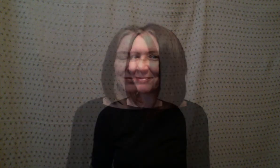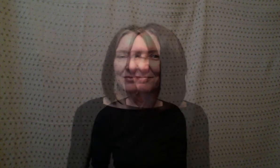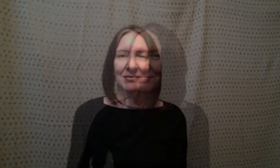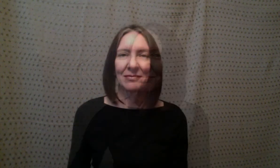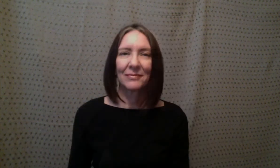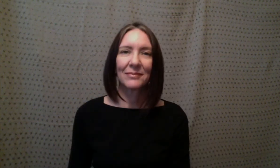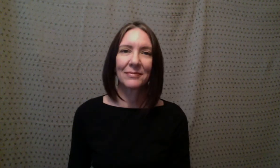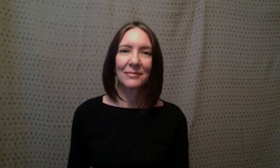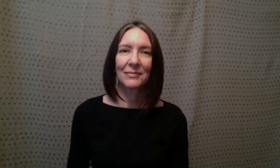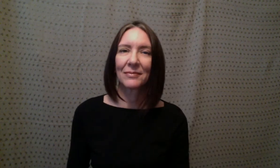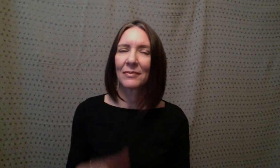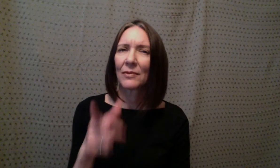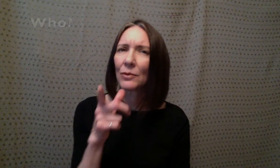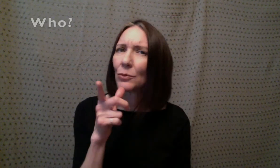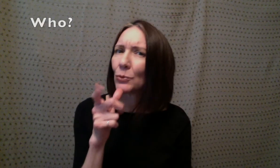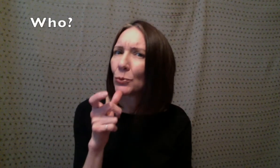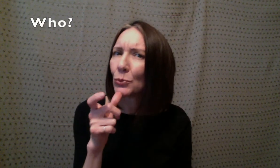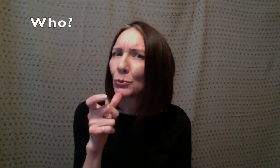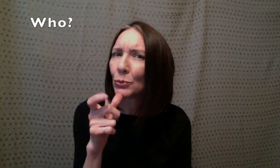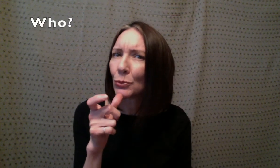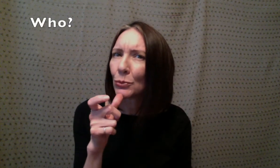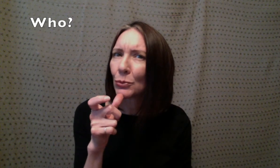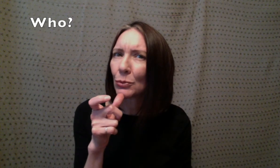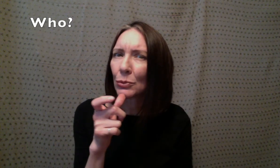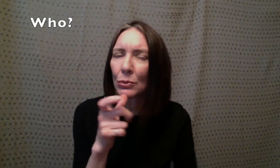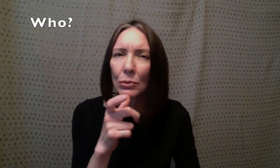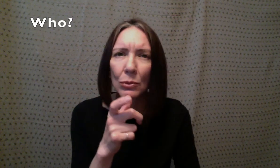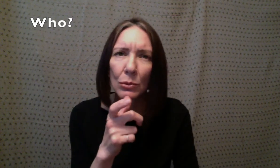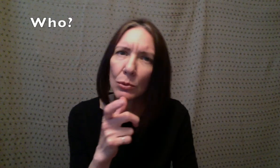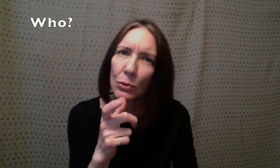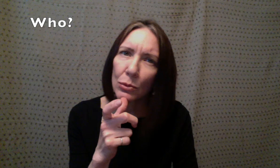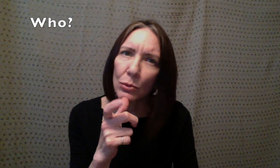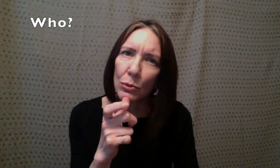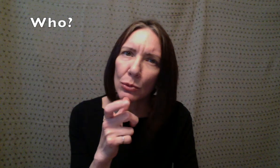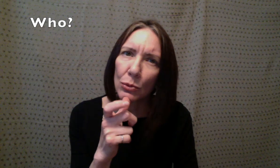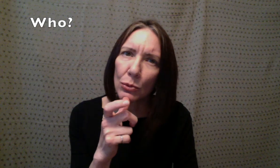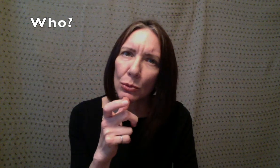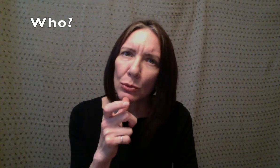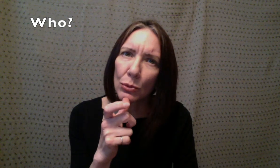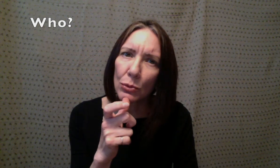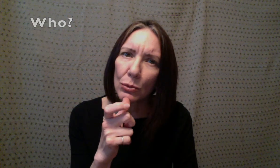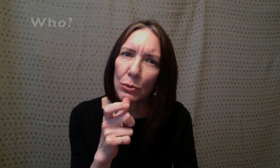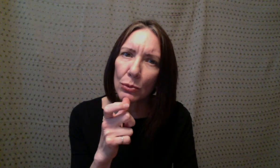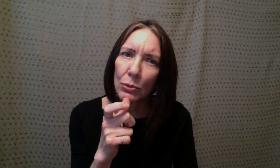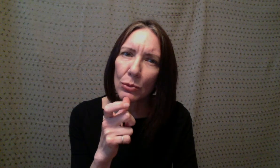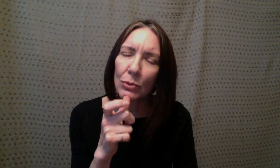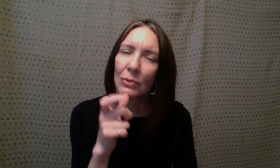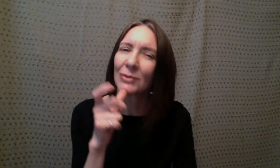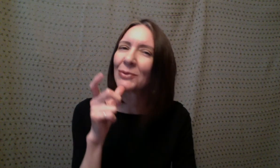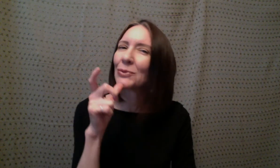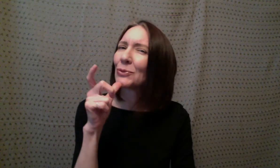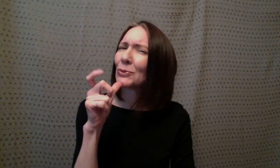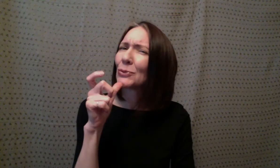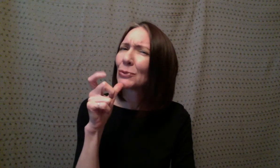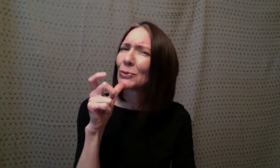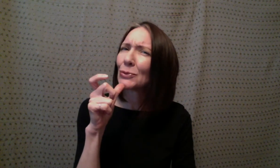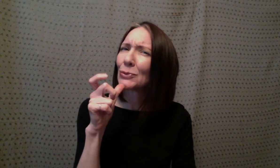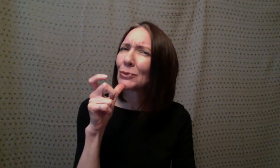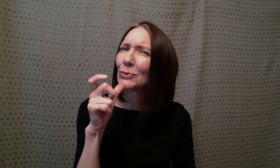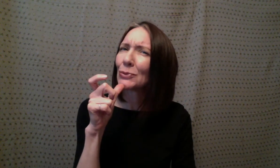signer. This is the sign for who. The thumb is on the chin and the index finger is bent. It makes a little